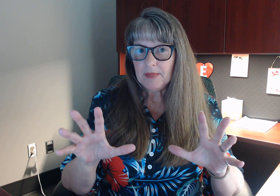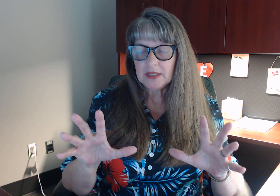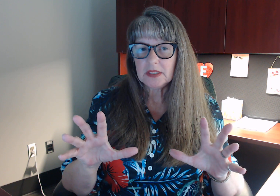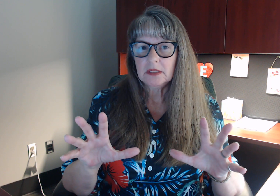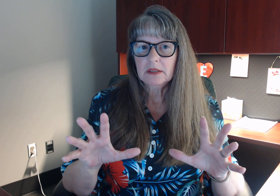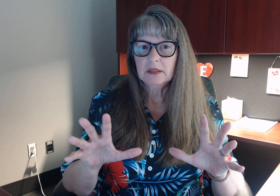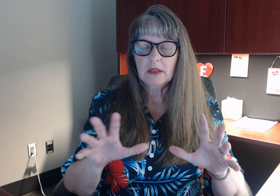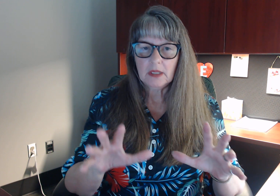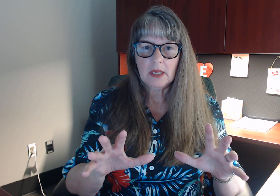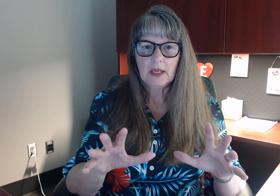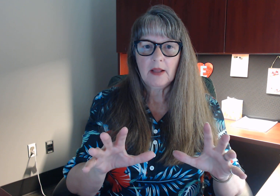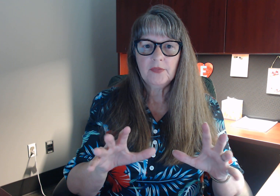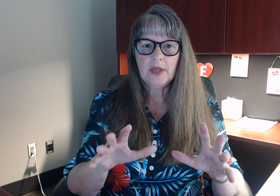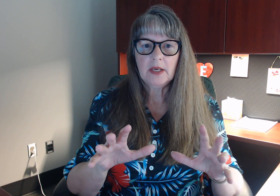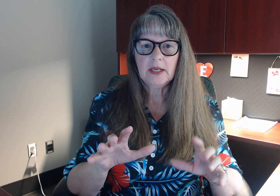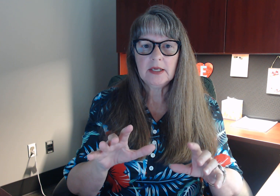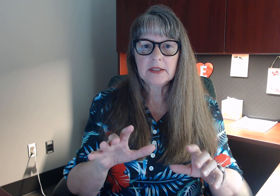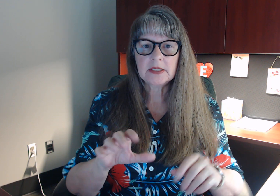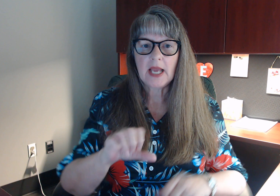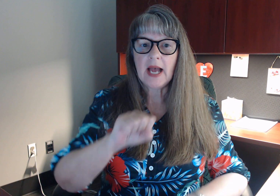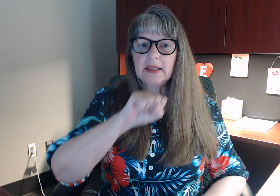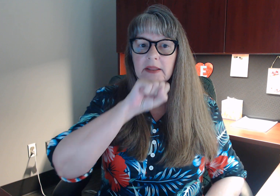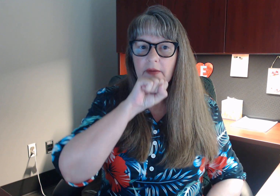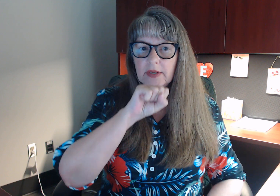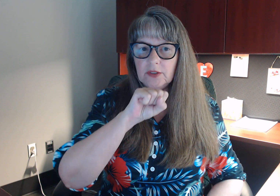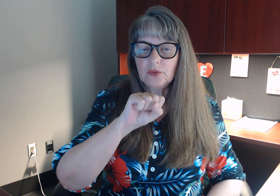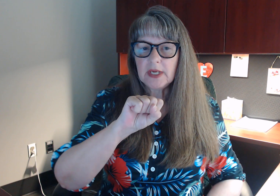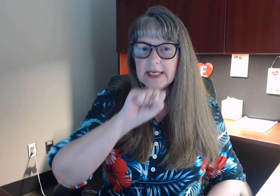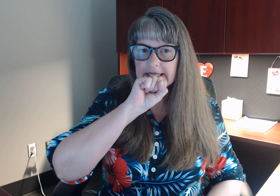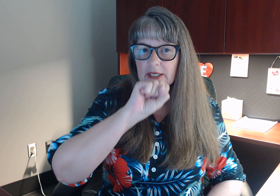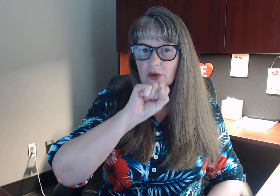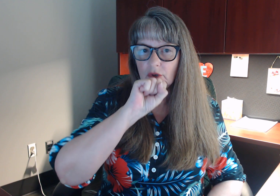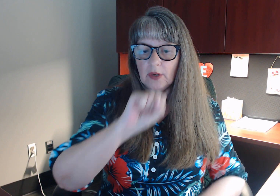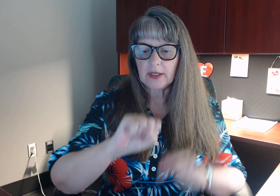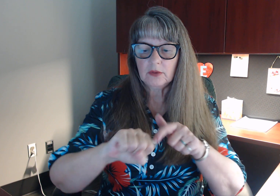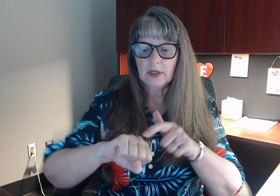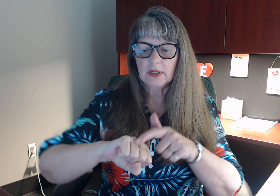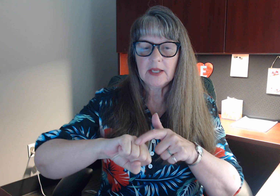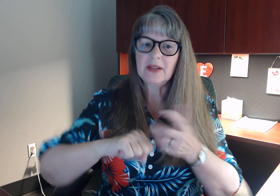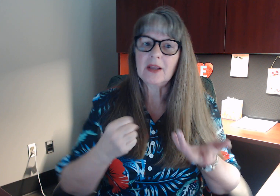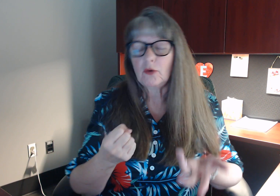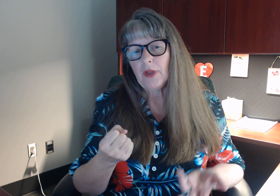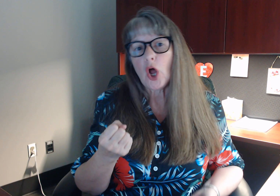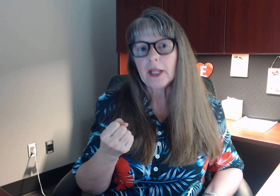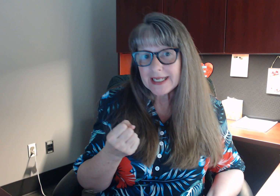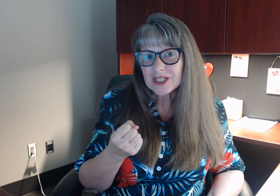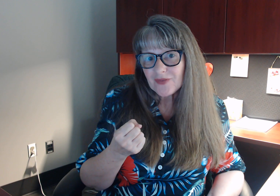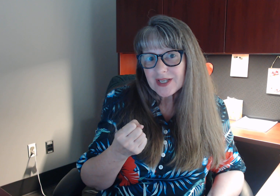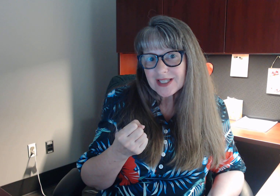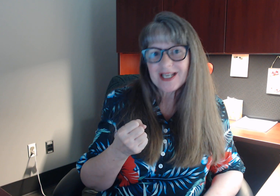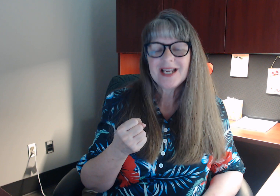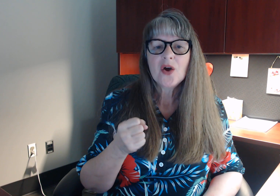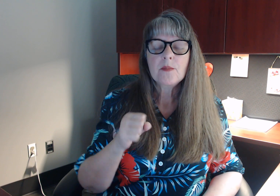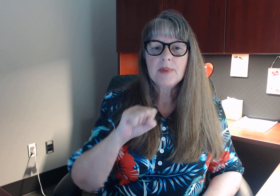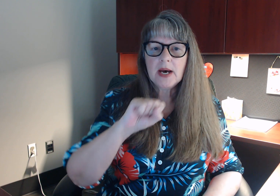inanimate thing, then it's I love it. You kiss it, like they call it kiss fist, but it's